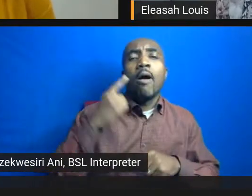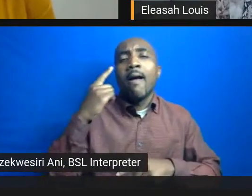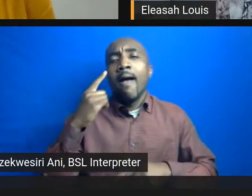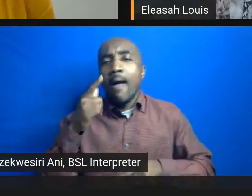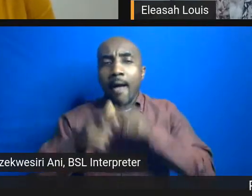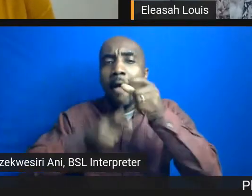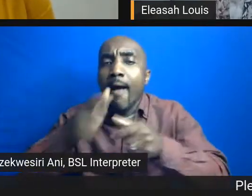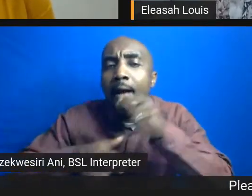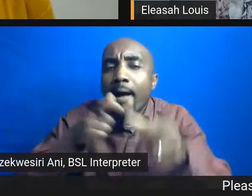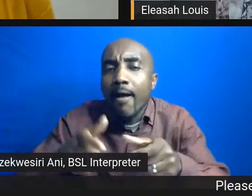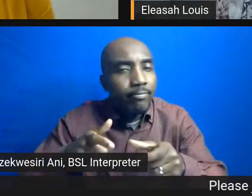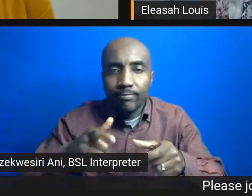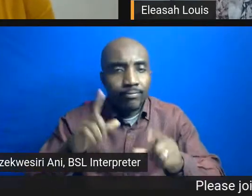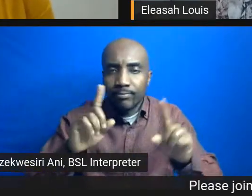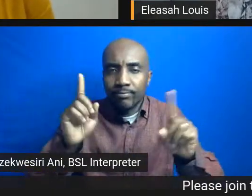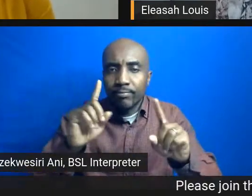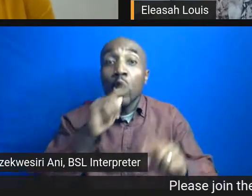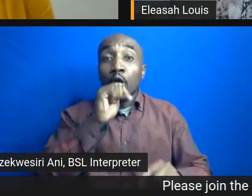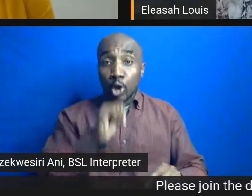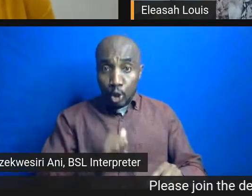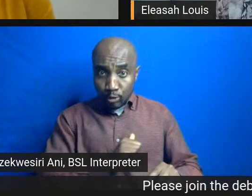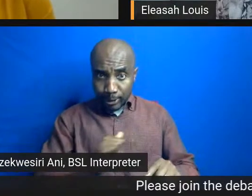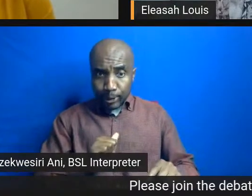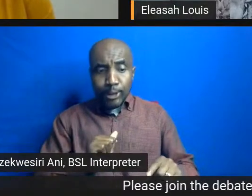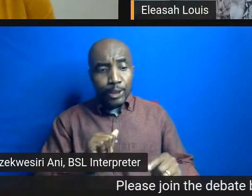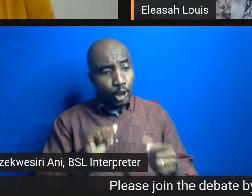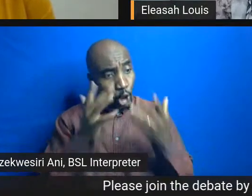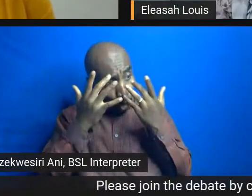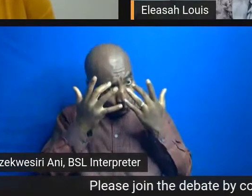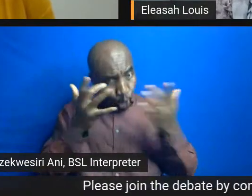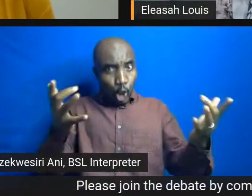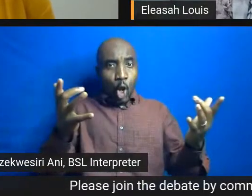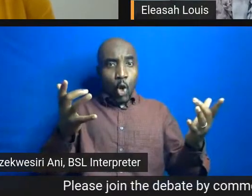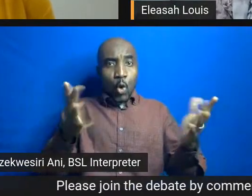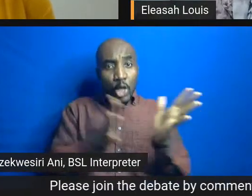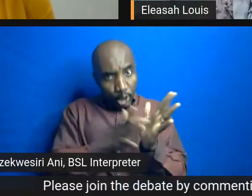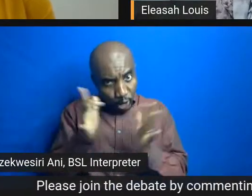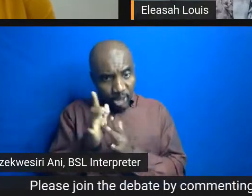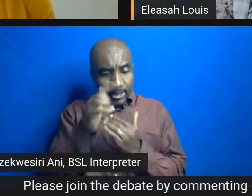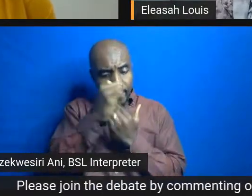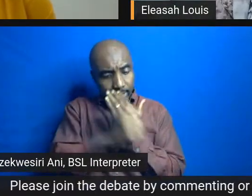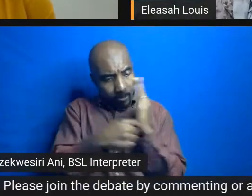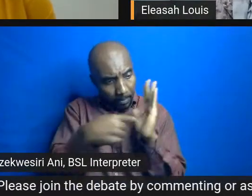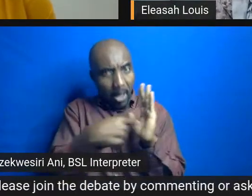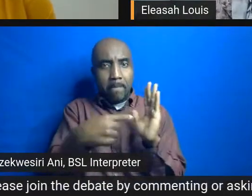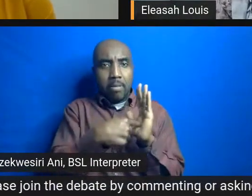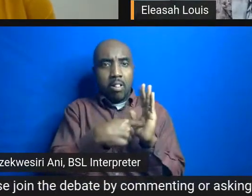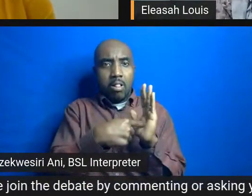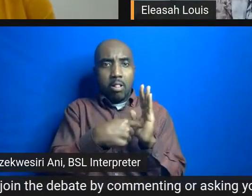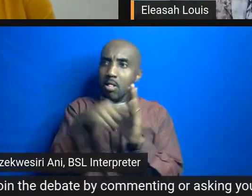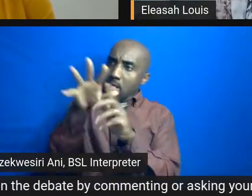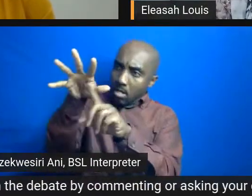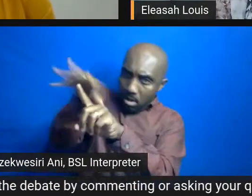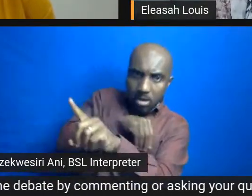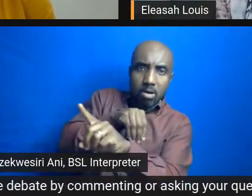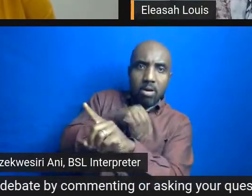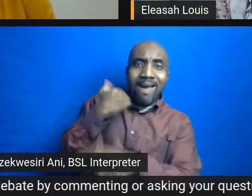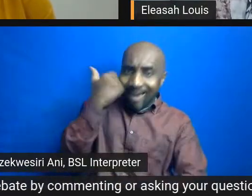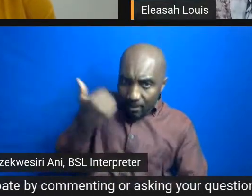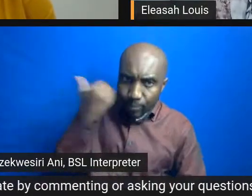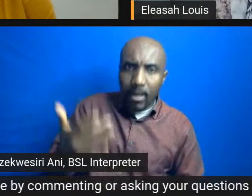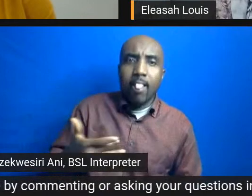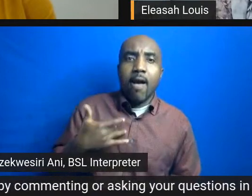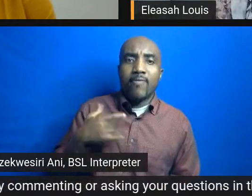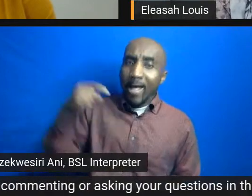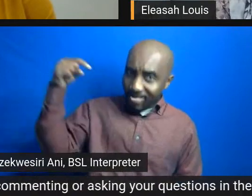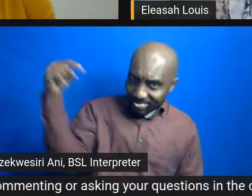the experiences and the life that Jesus would have us live in our day-to-day lives, right? And that is